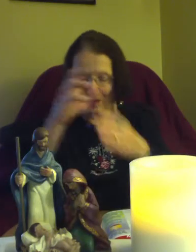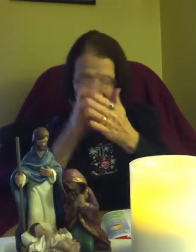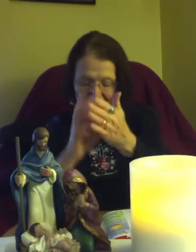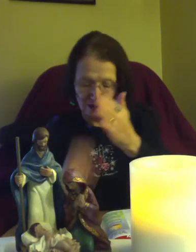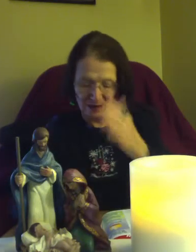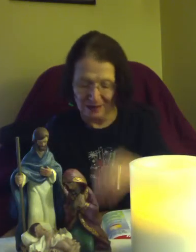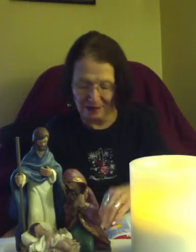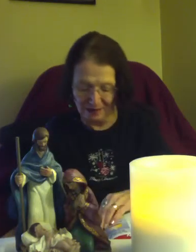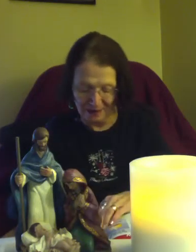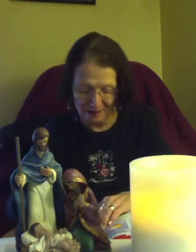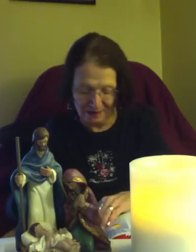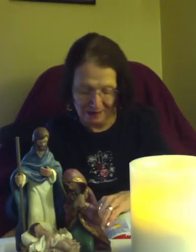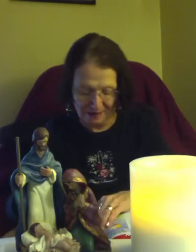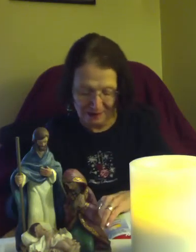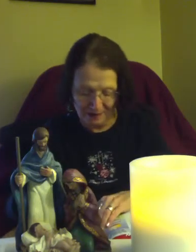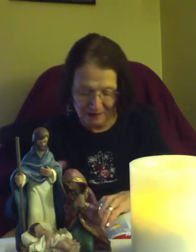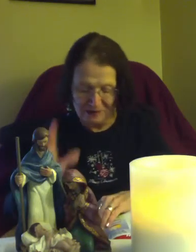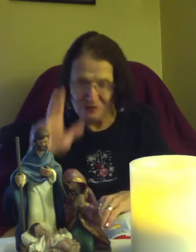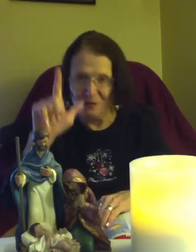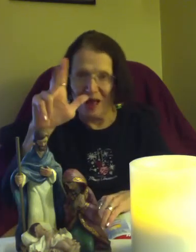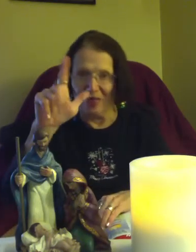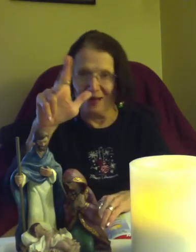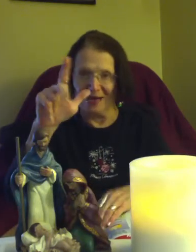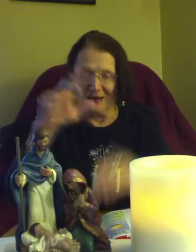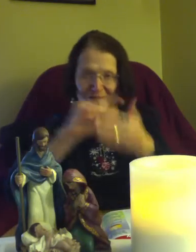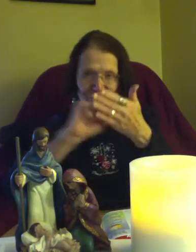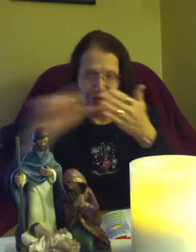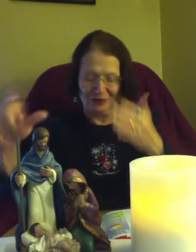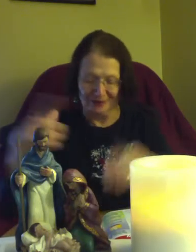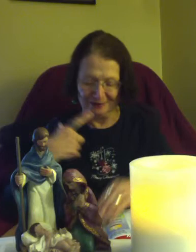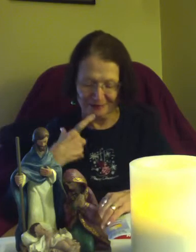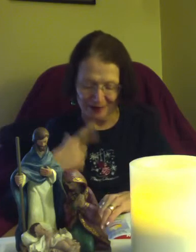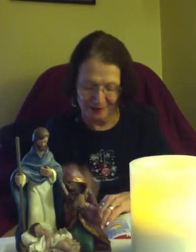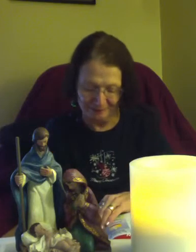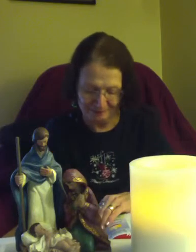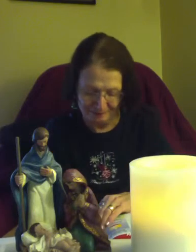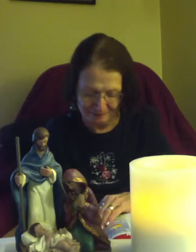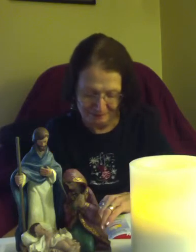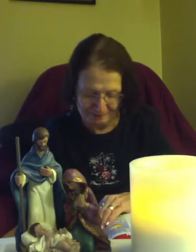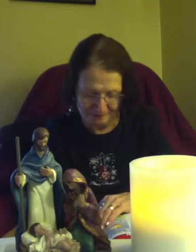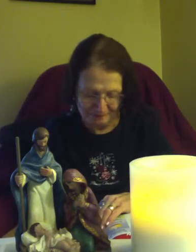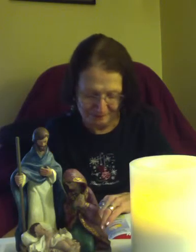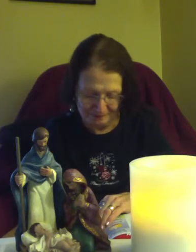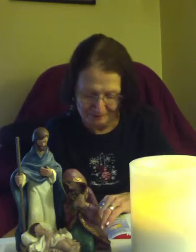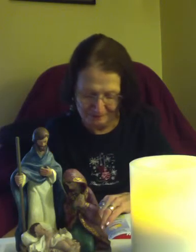I have to help.